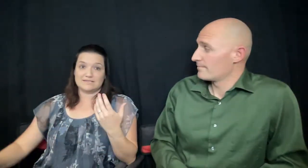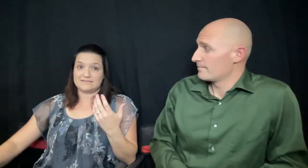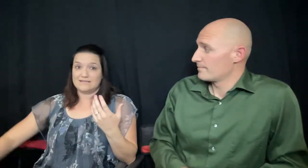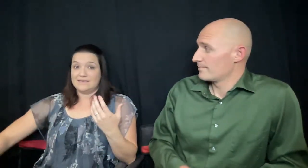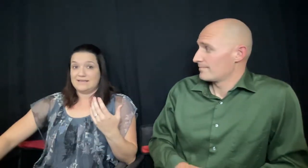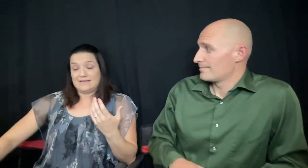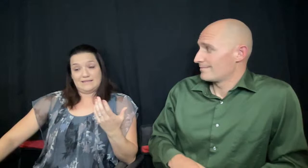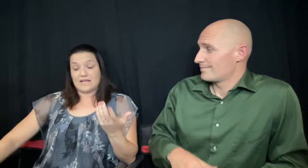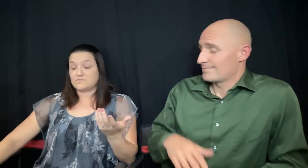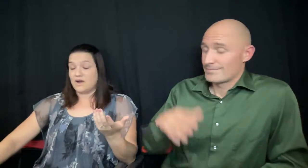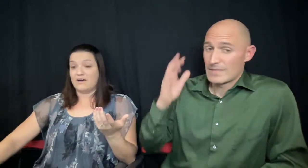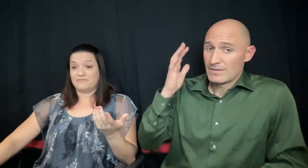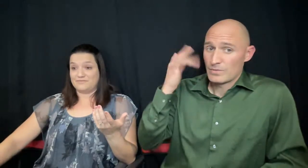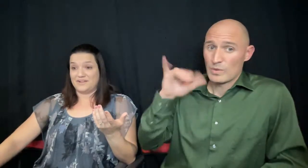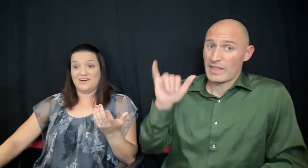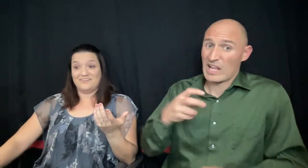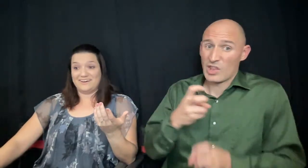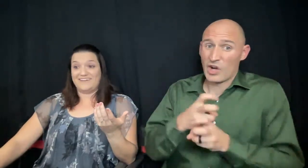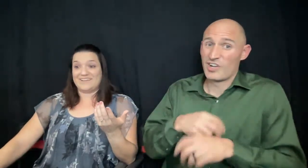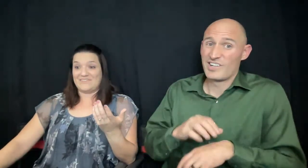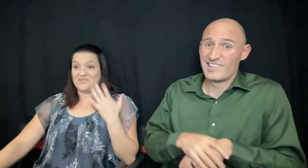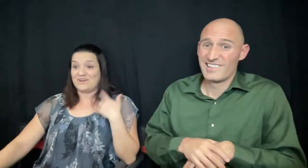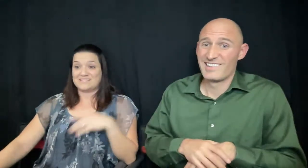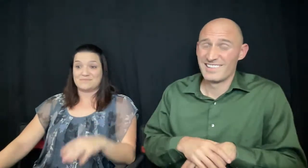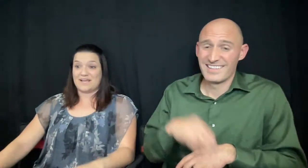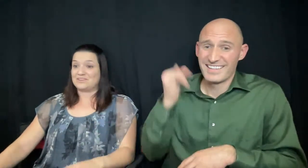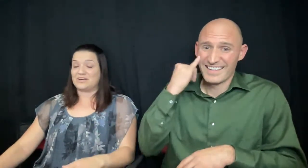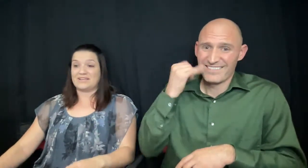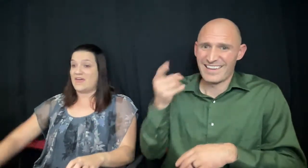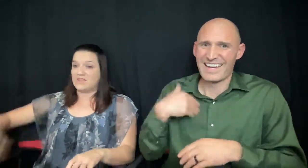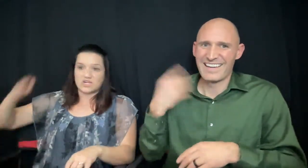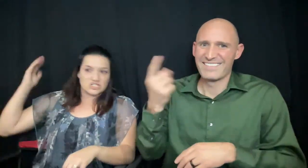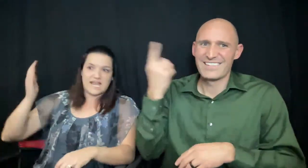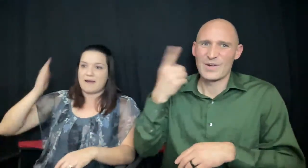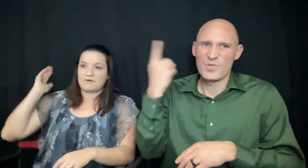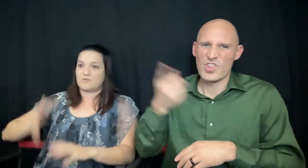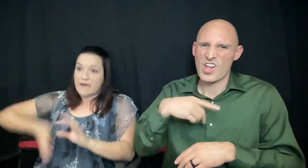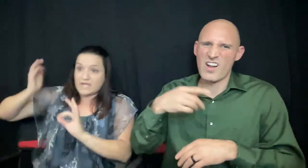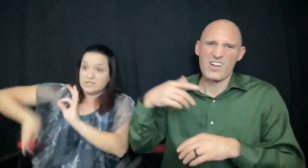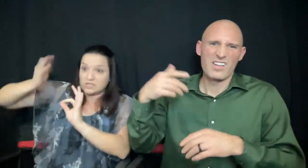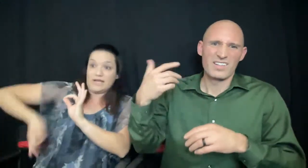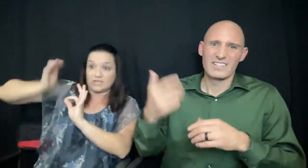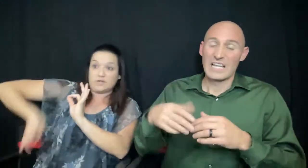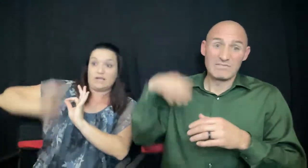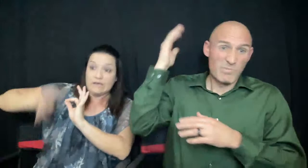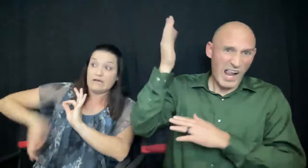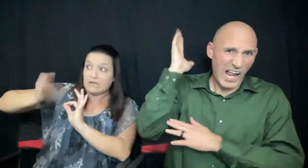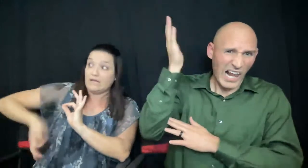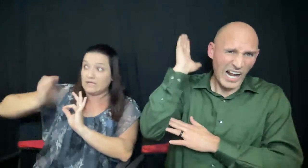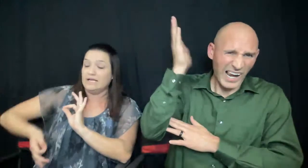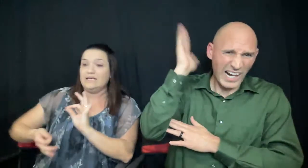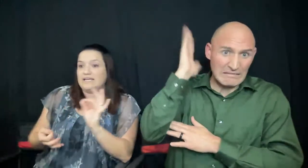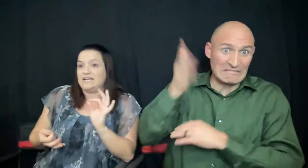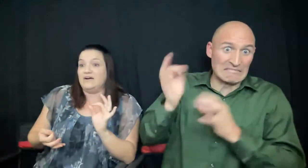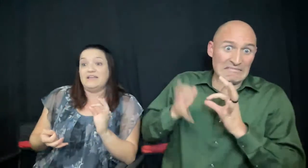Because that's rough. You know, I mean, if you got somebody out there and they're just hammering away and you're like trying, you know,